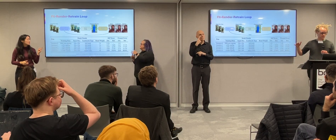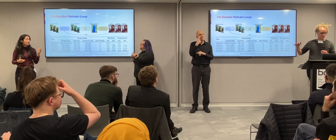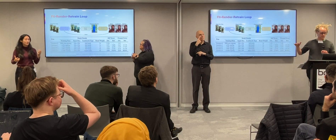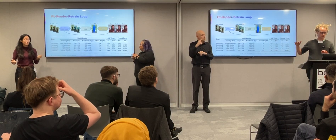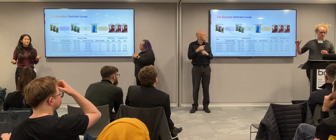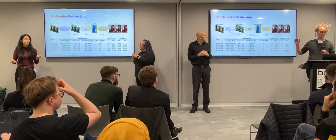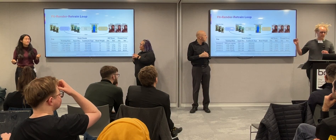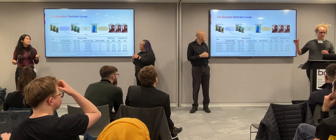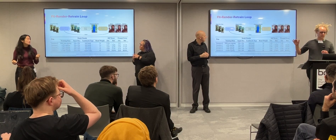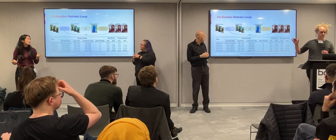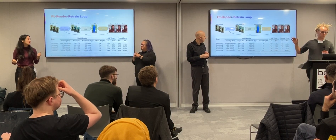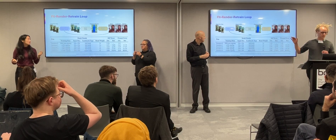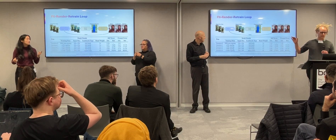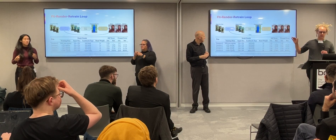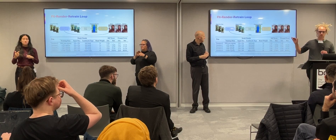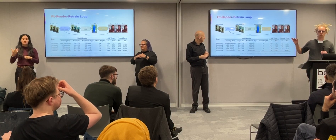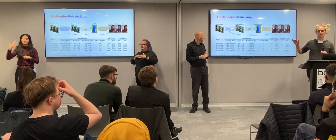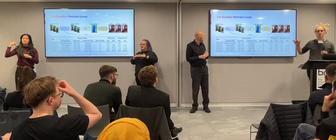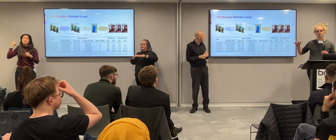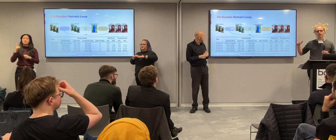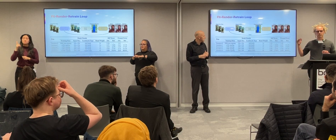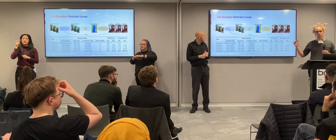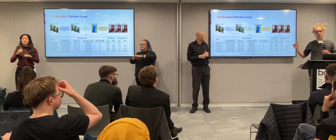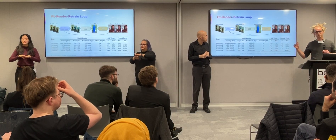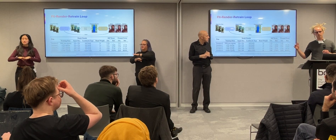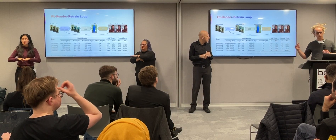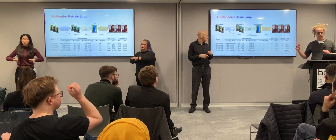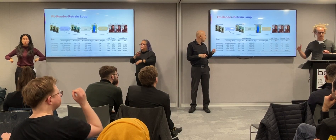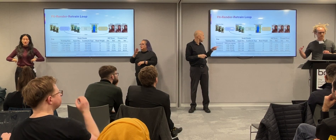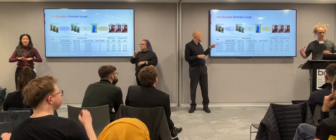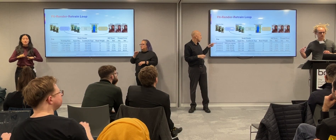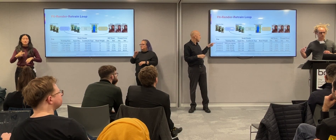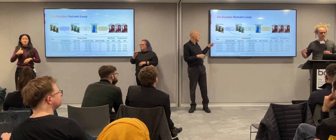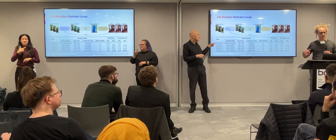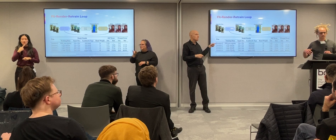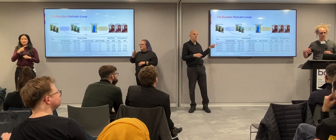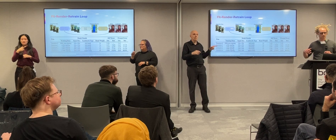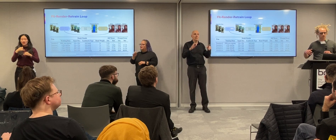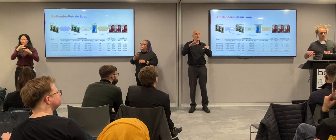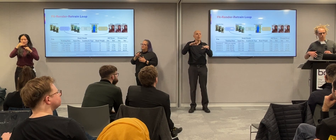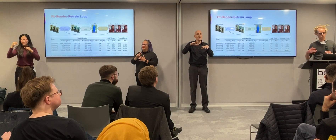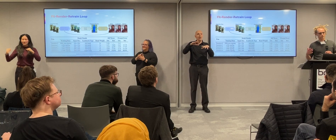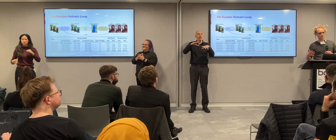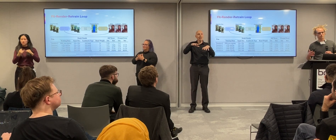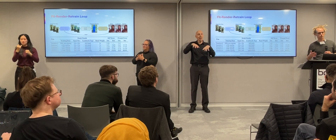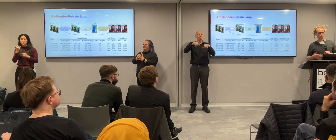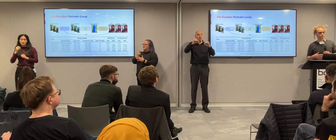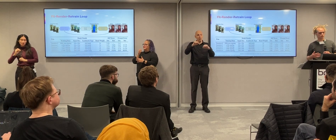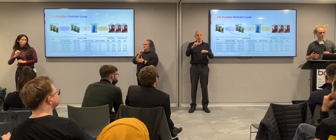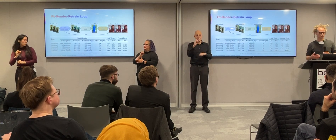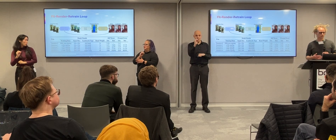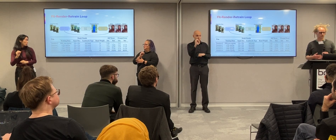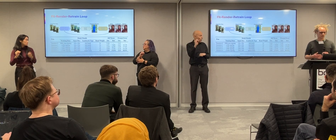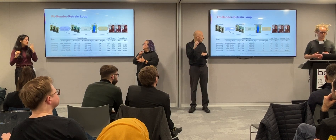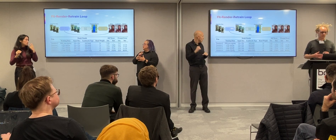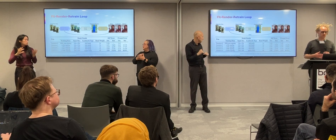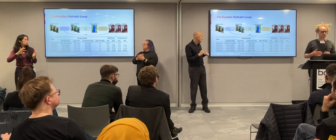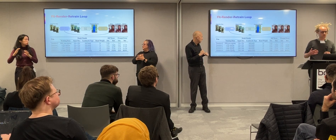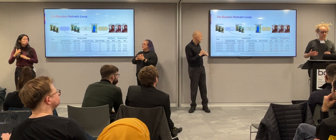our initial baseline, which I term as iteration 0 here, we get up to 60%